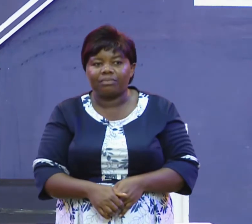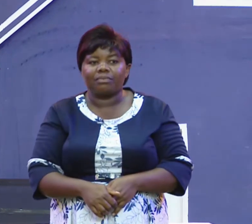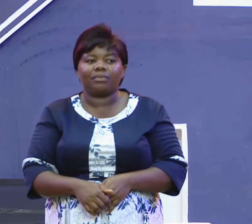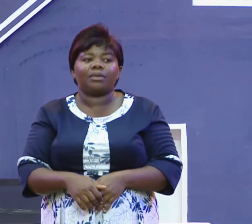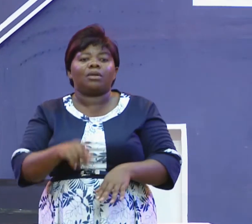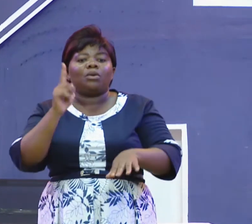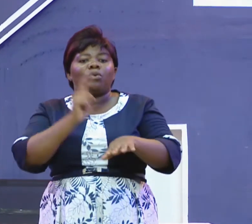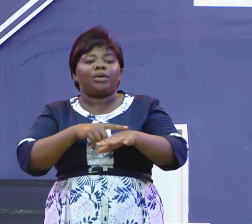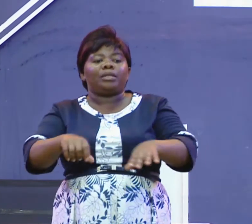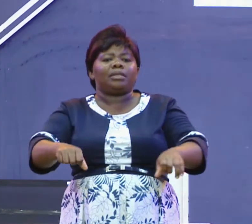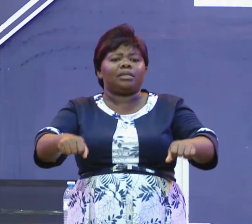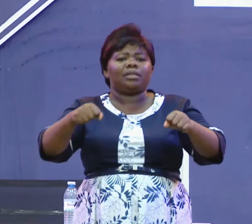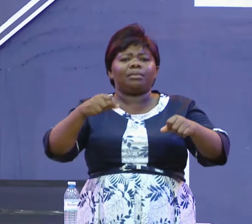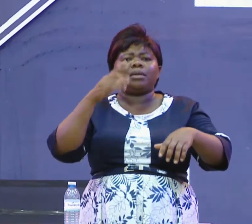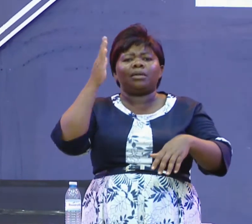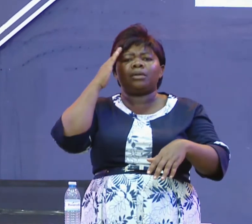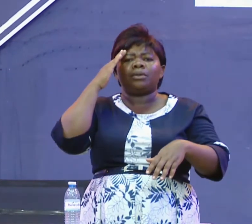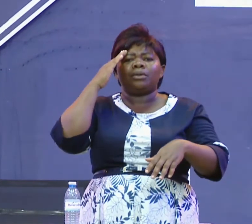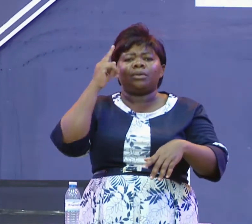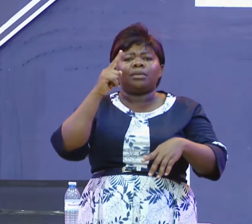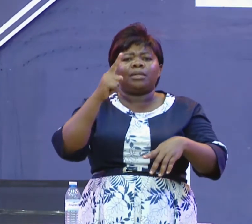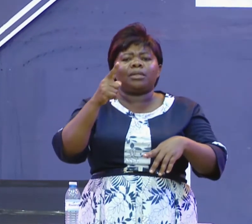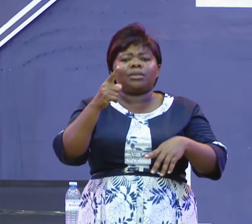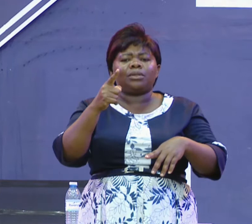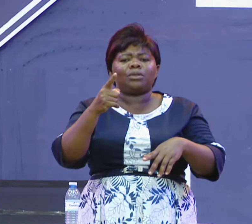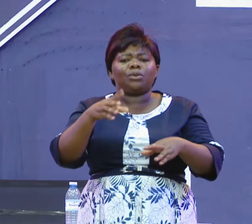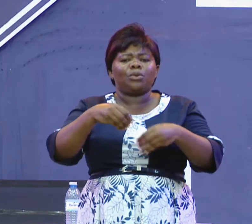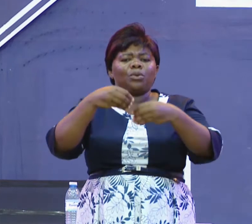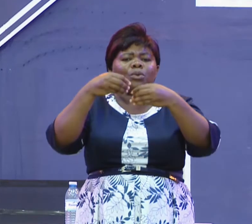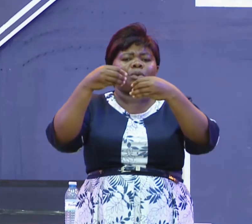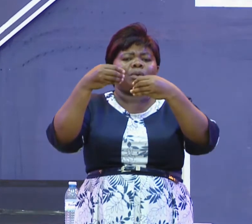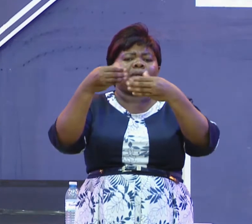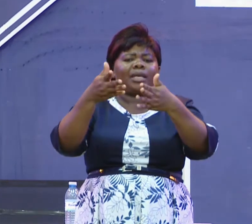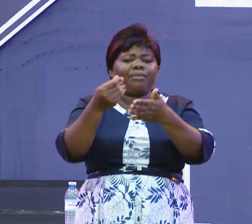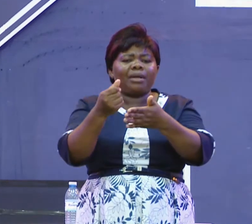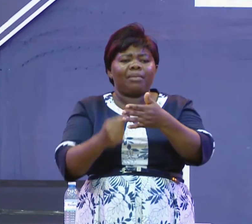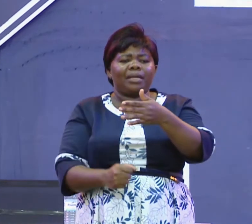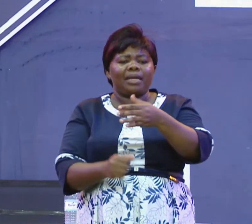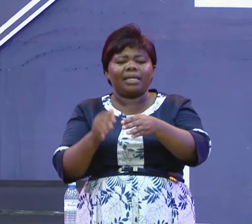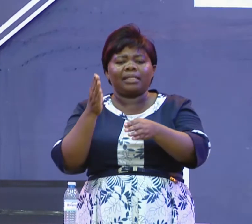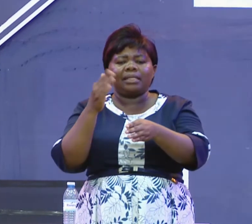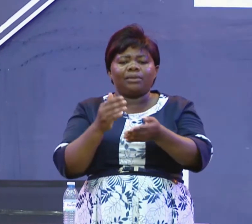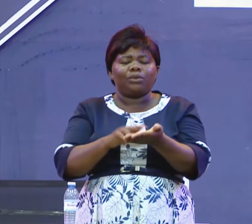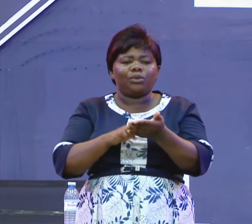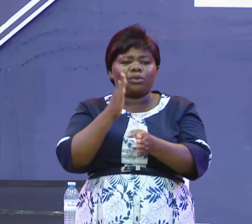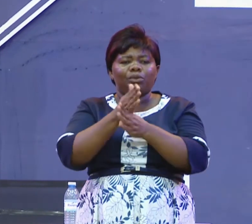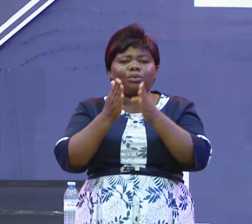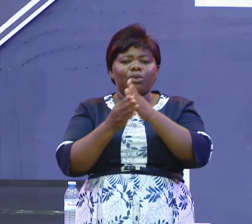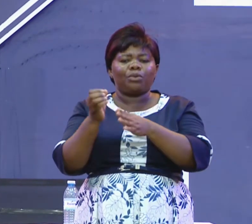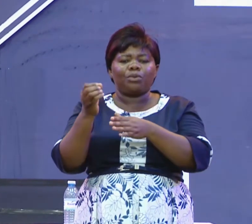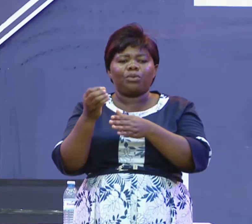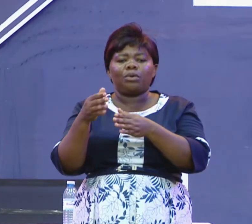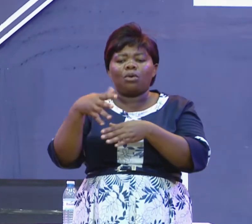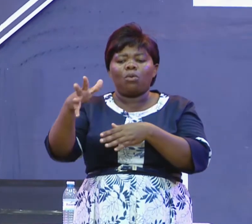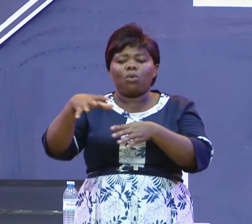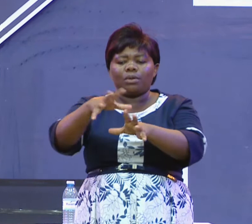Chairmani bw'amanya nti gwe wawaddeyo sente ezakoze ku luzzirwa okukyalo. When the chairman gets to understand that it's you who gave